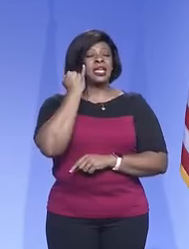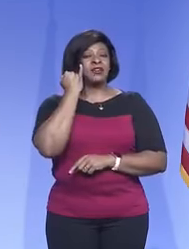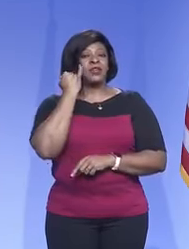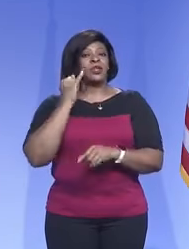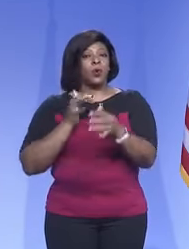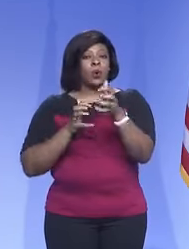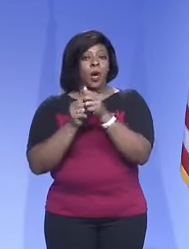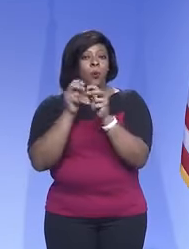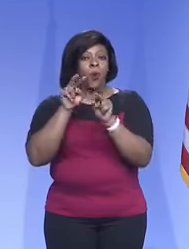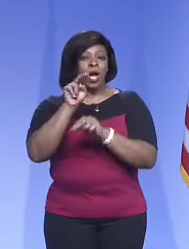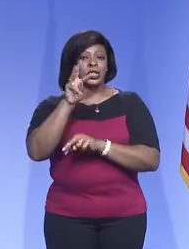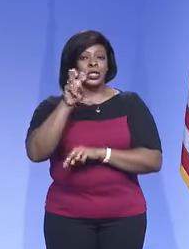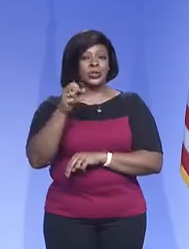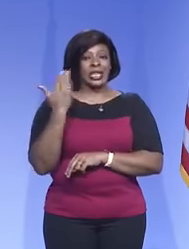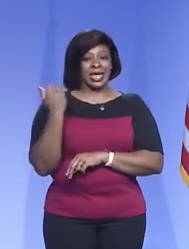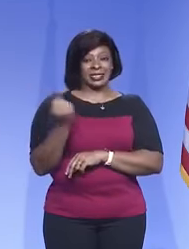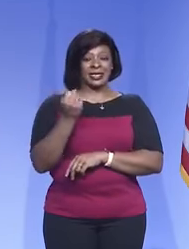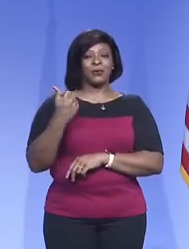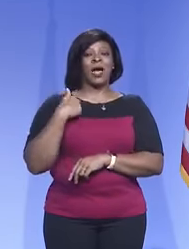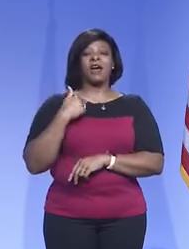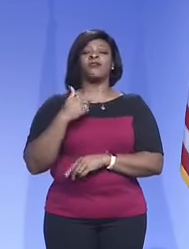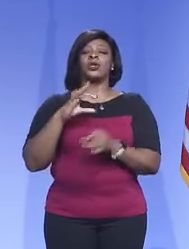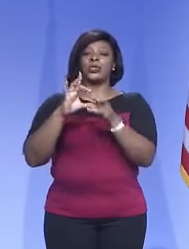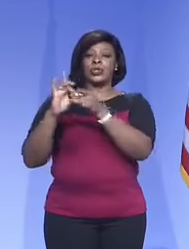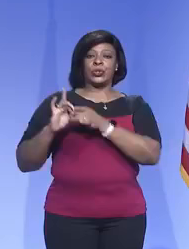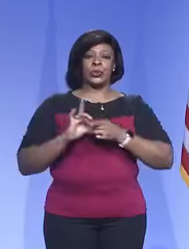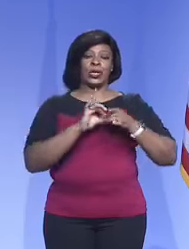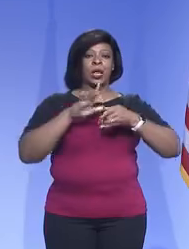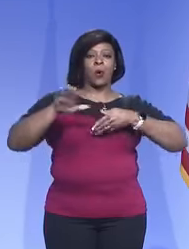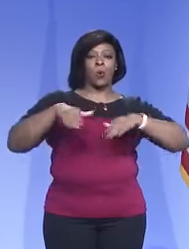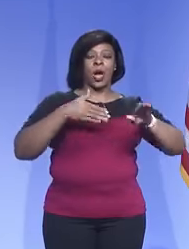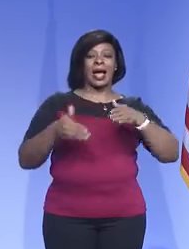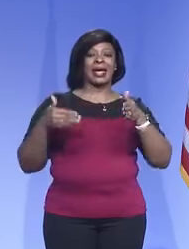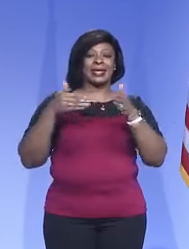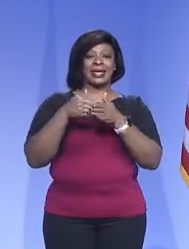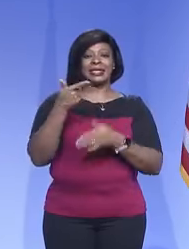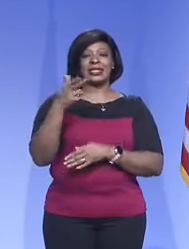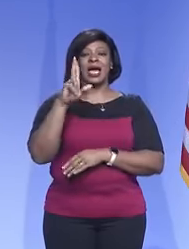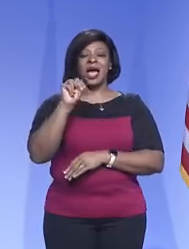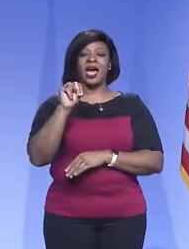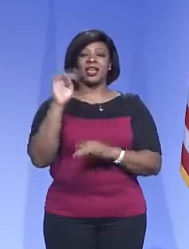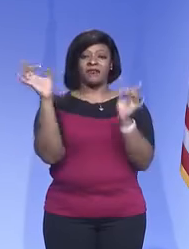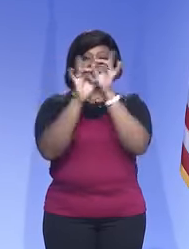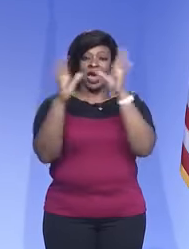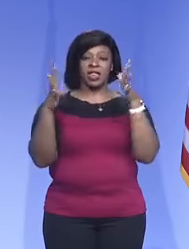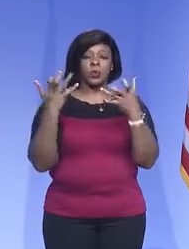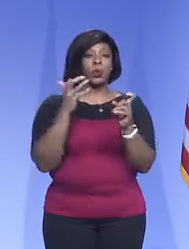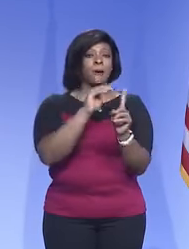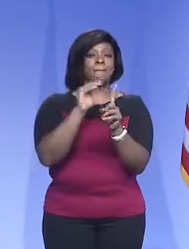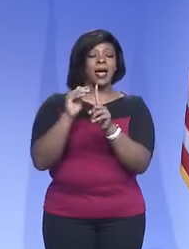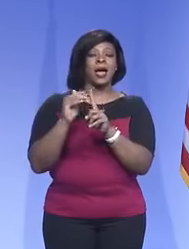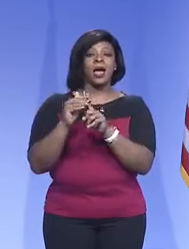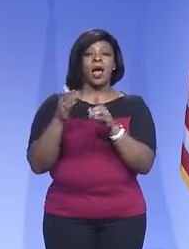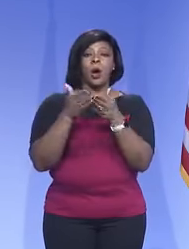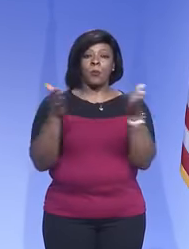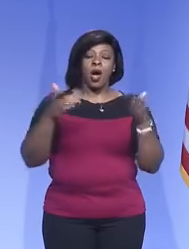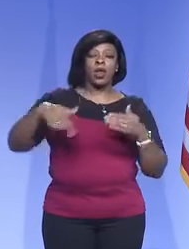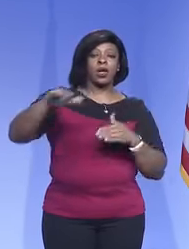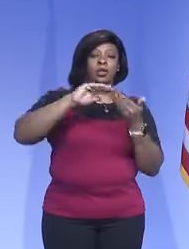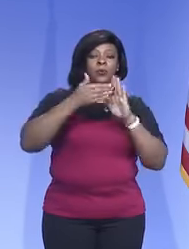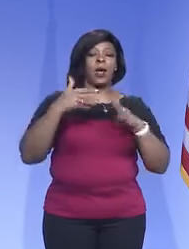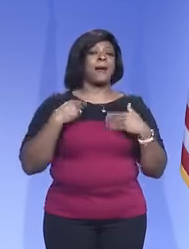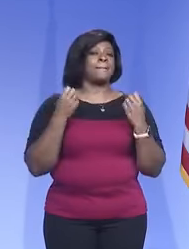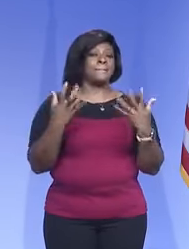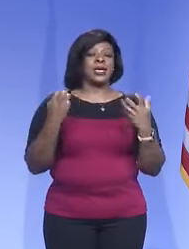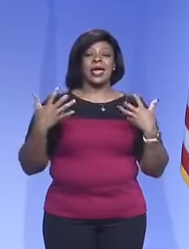up with the news, on this Saturday we have a unity walk against gun violence. I want to remind our broader community that we have